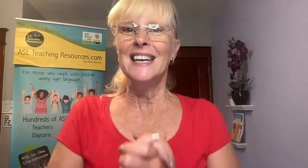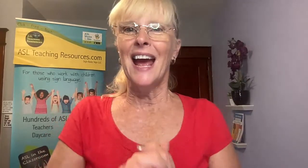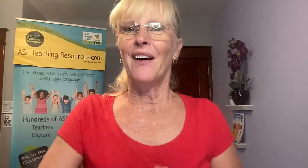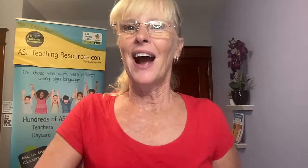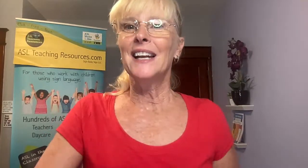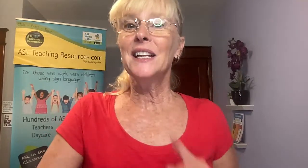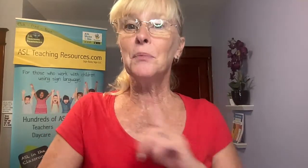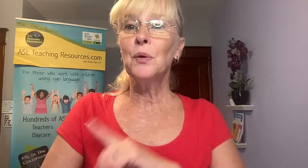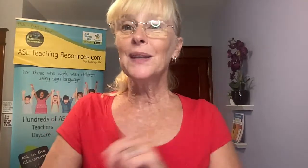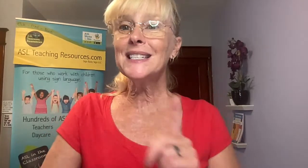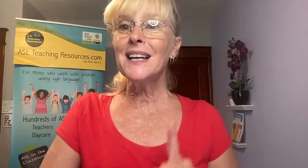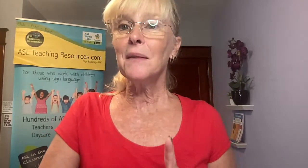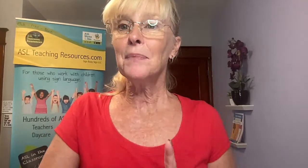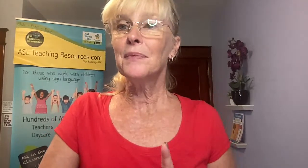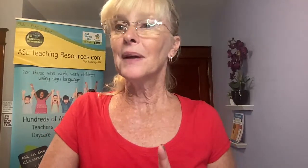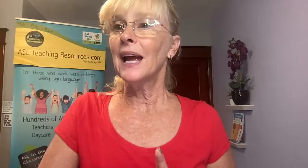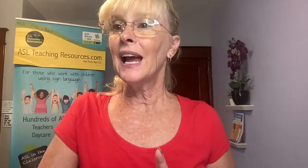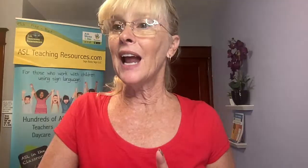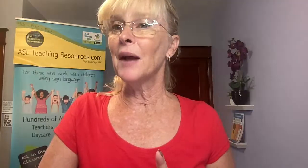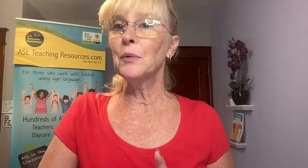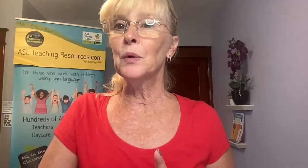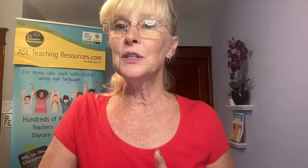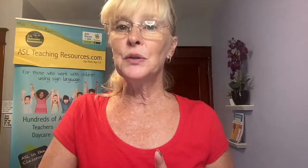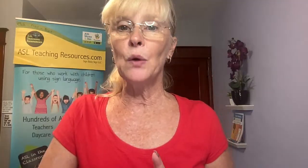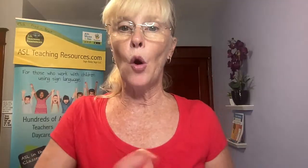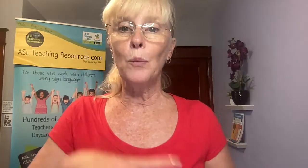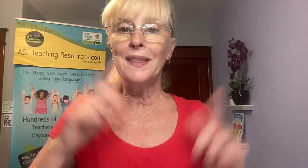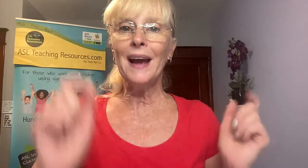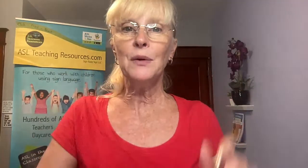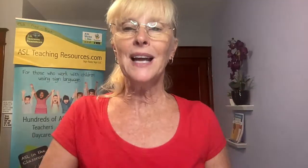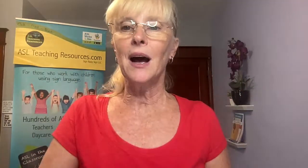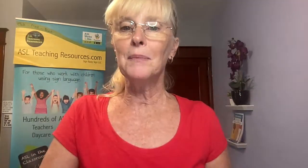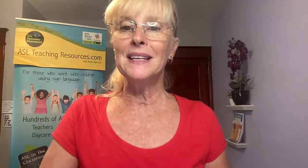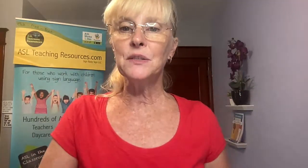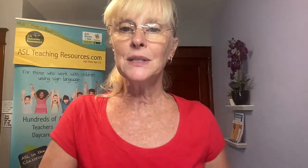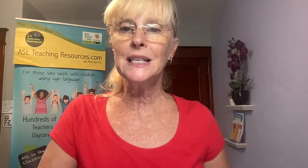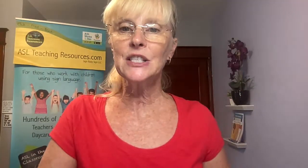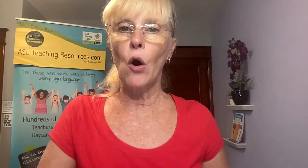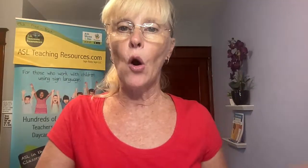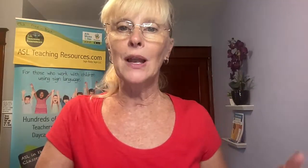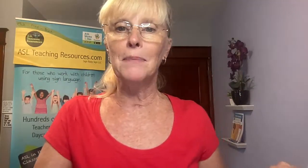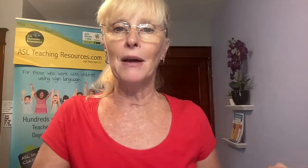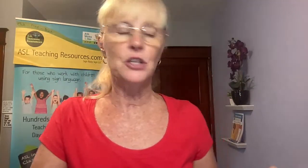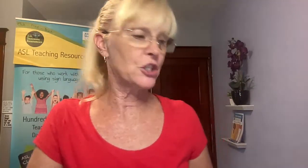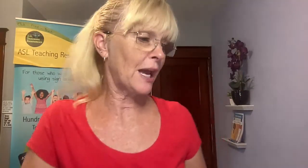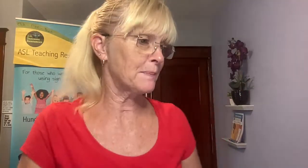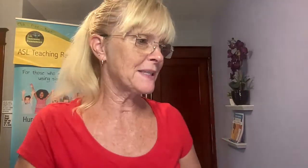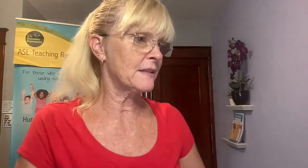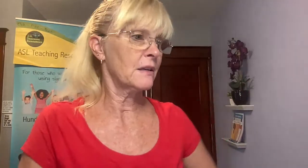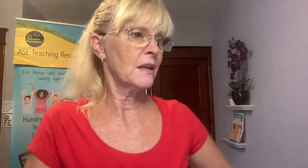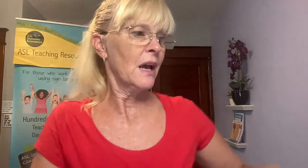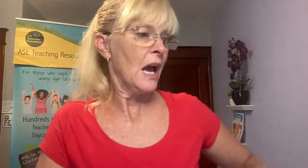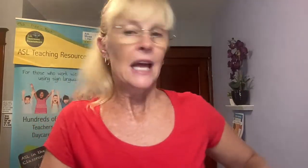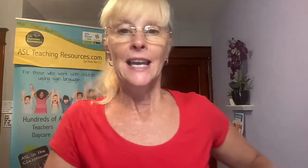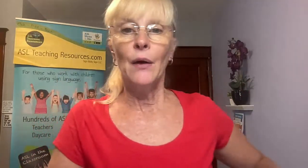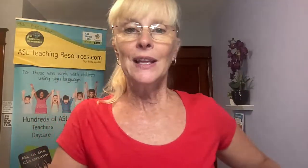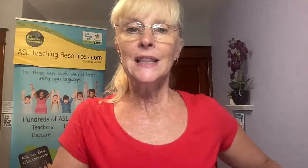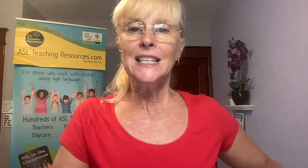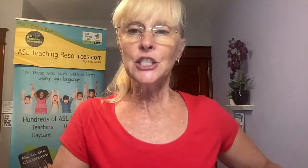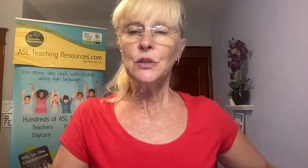Now, I need to pull this up and I'm going to open that one up. This one is all about shapes. Now, in this